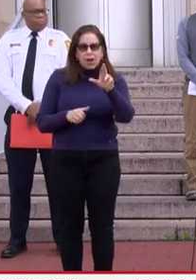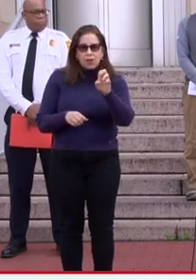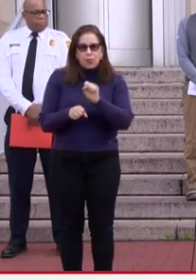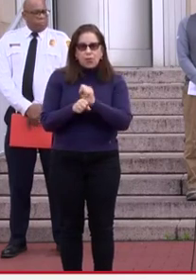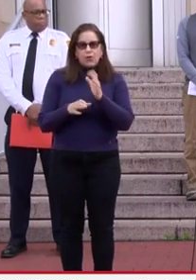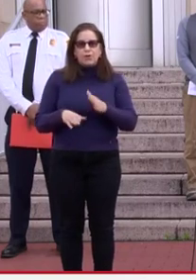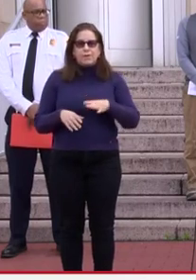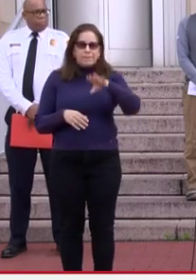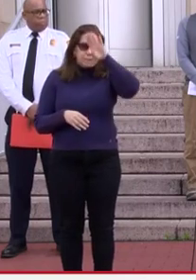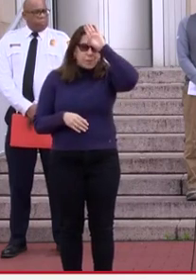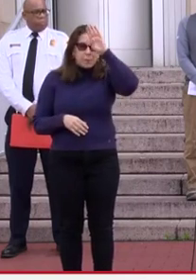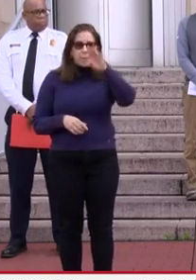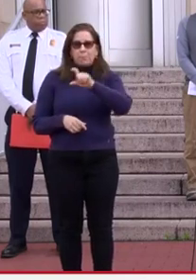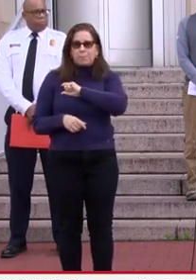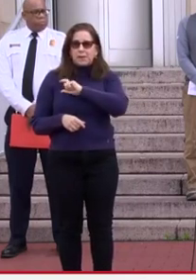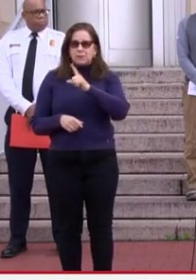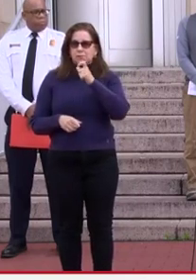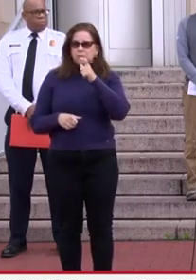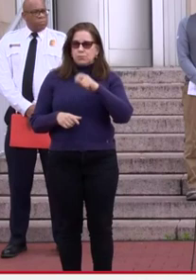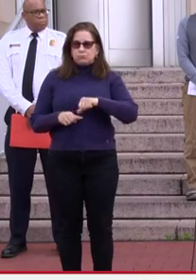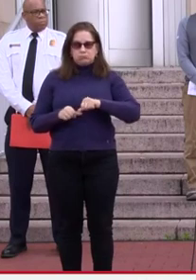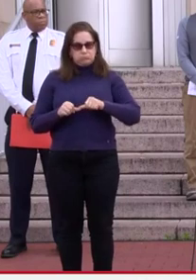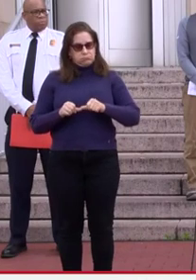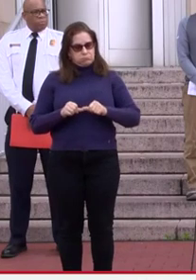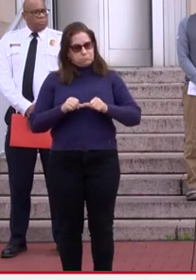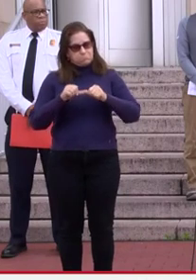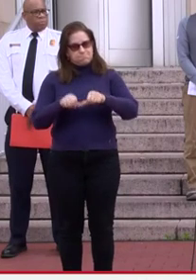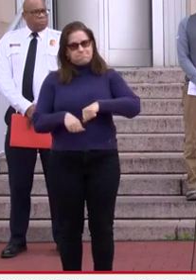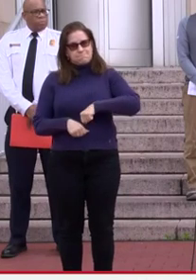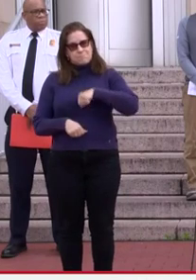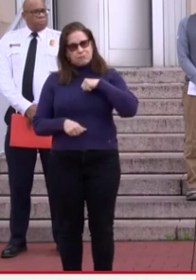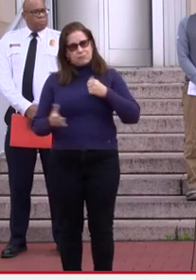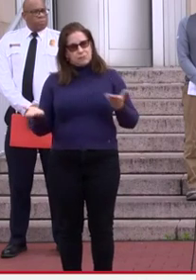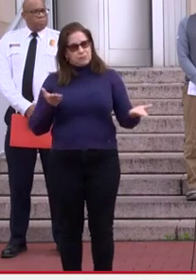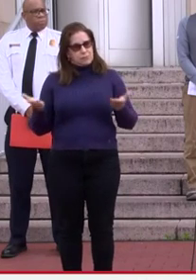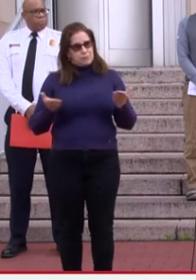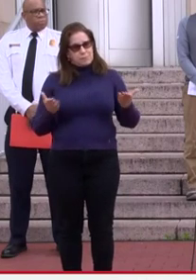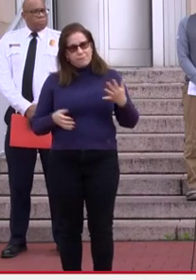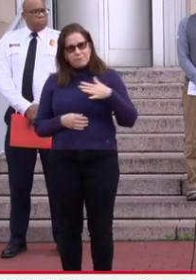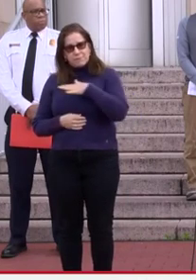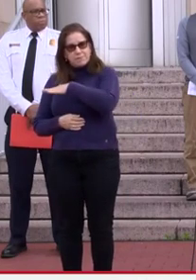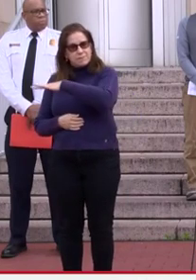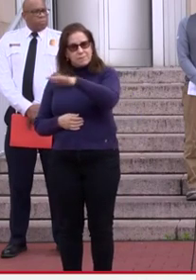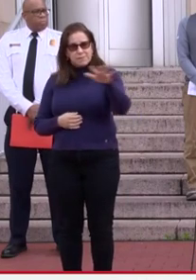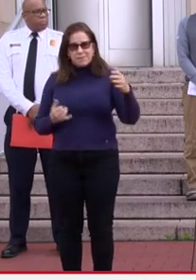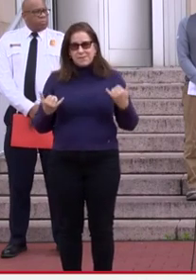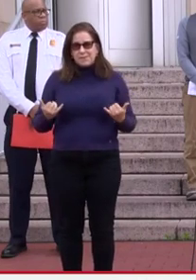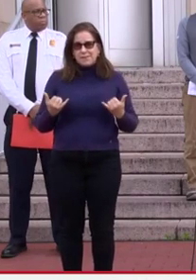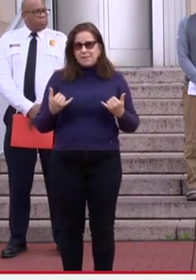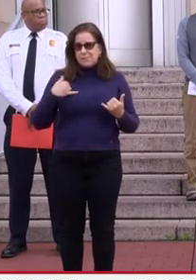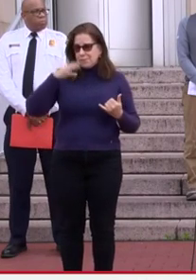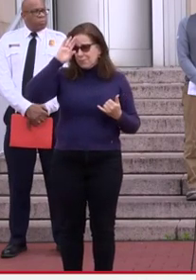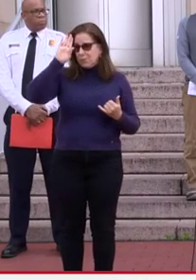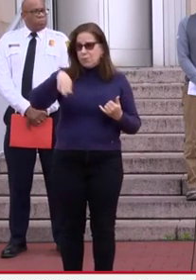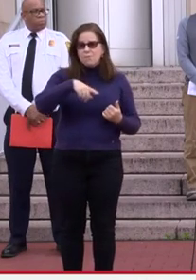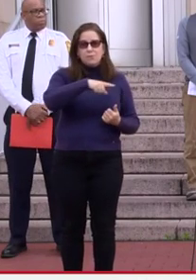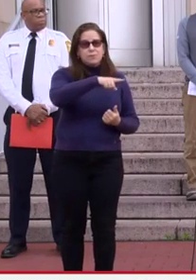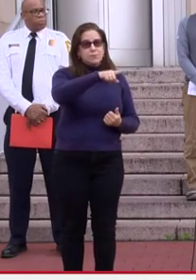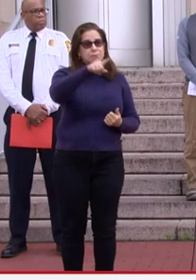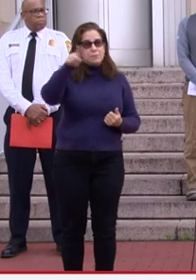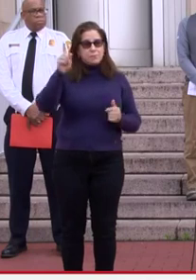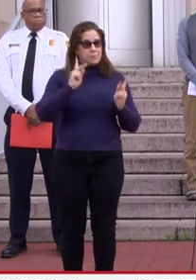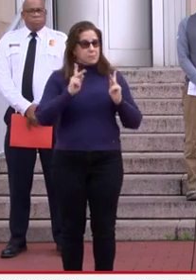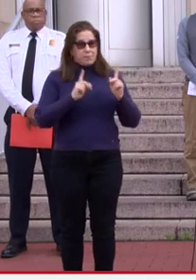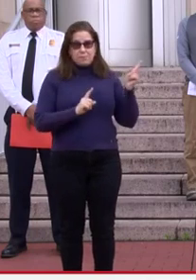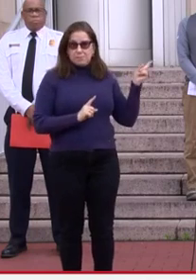the community during this extraordinary time. I know I speak for all of those that are standing behind me and throughout the community when I say